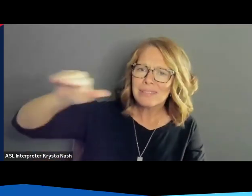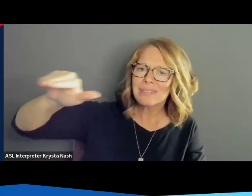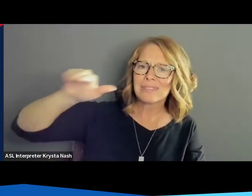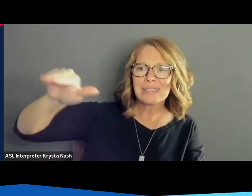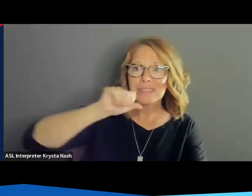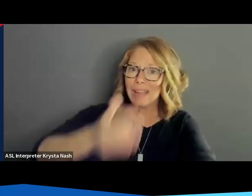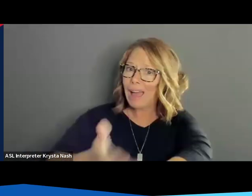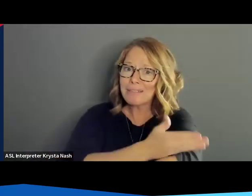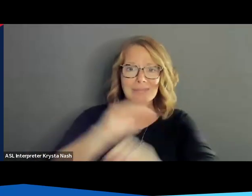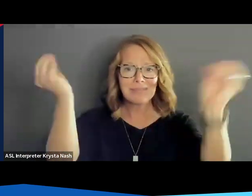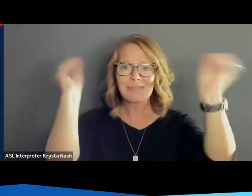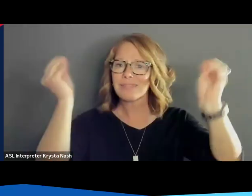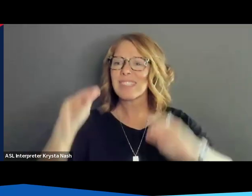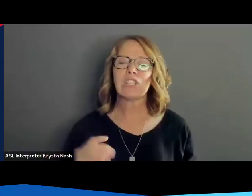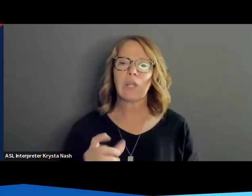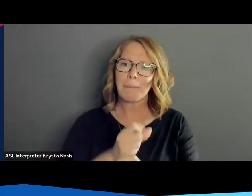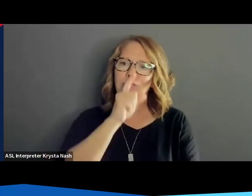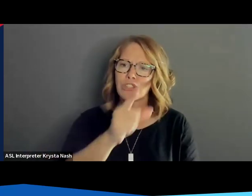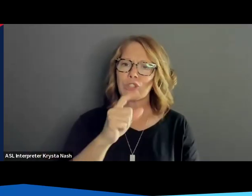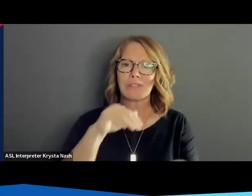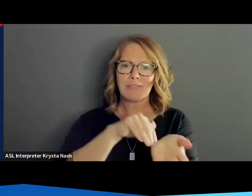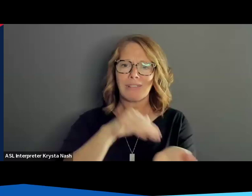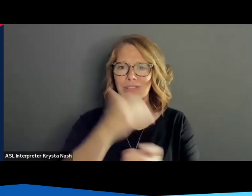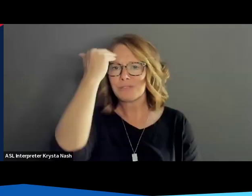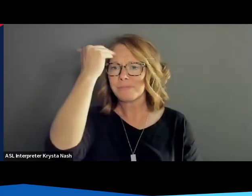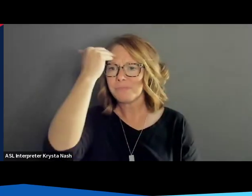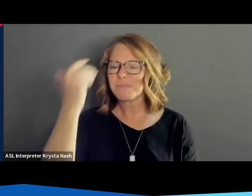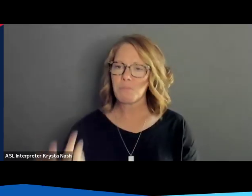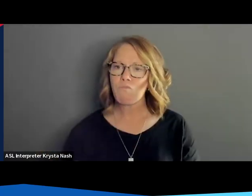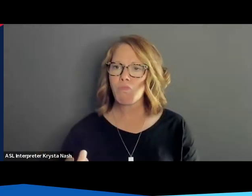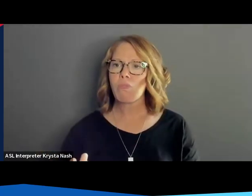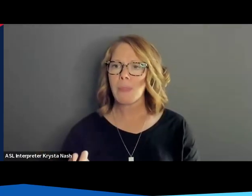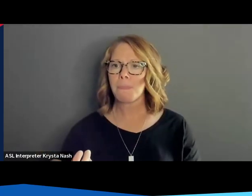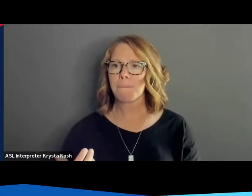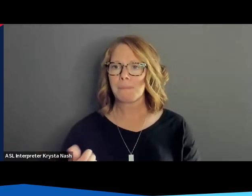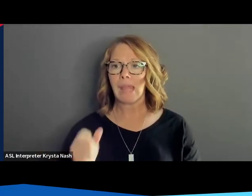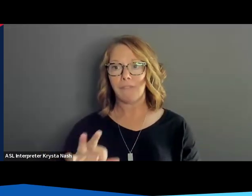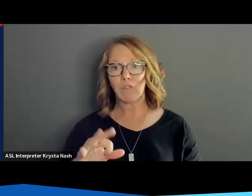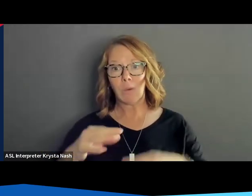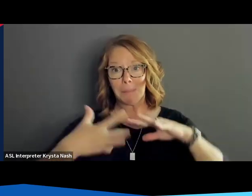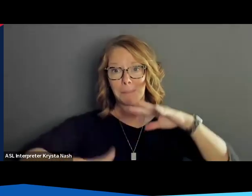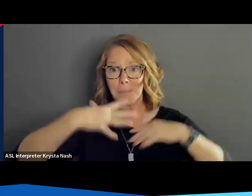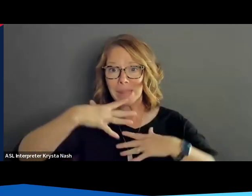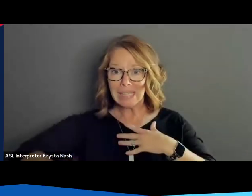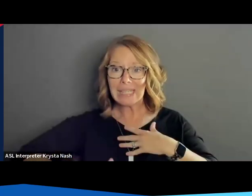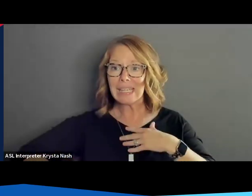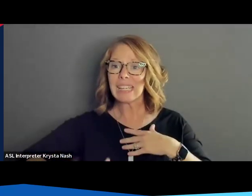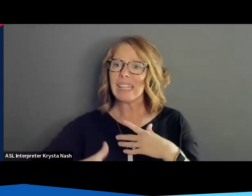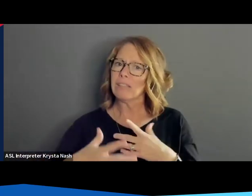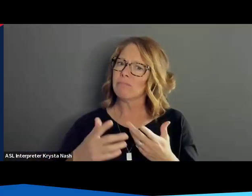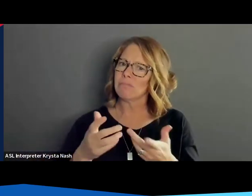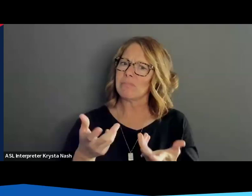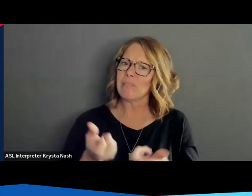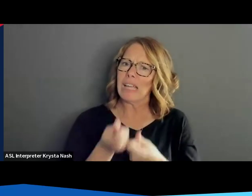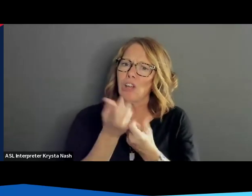getting better. So be sure and bring it to their attention because, losing blood can be very, that can be very detrimental